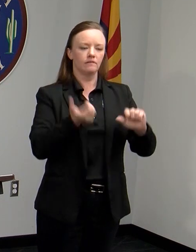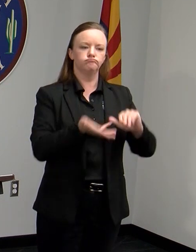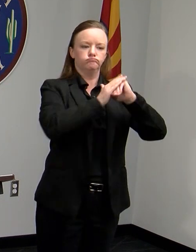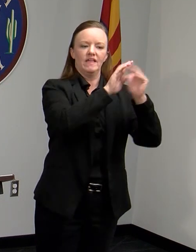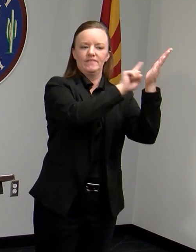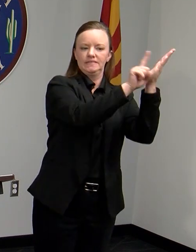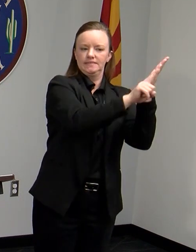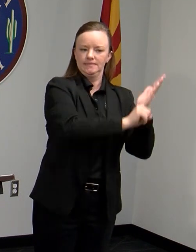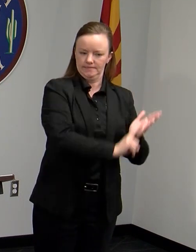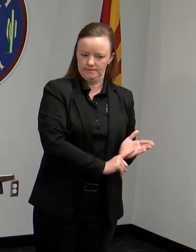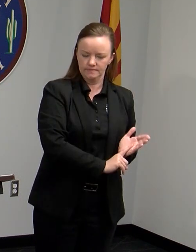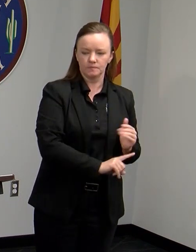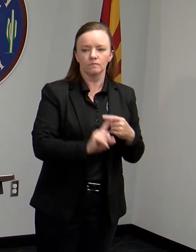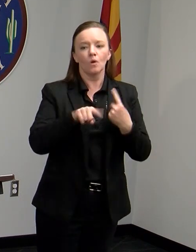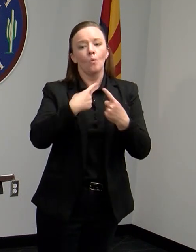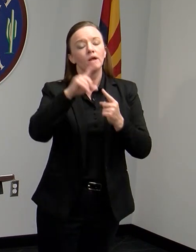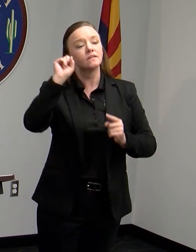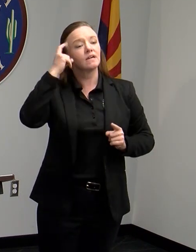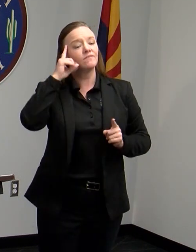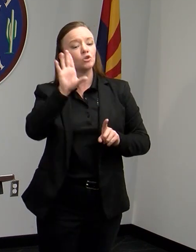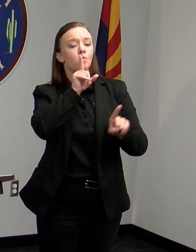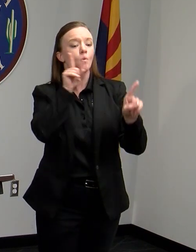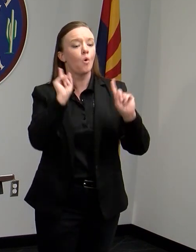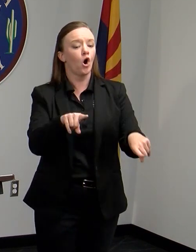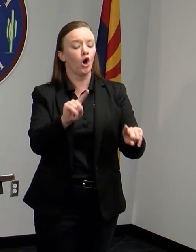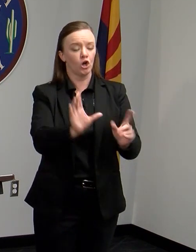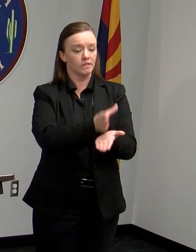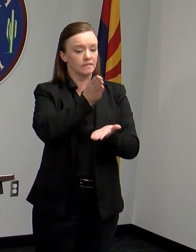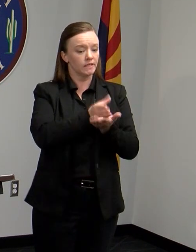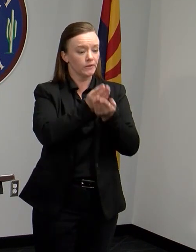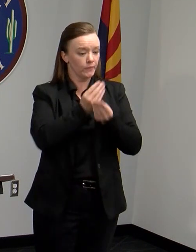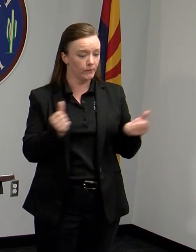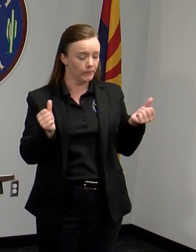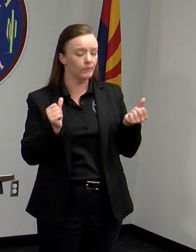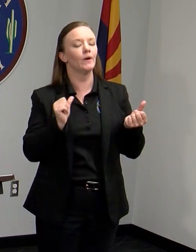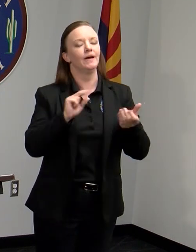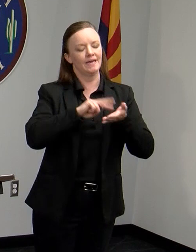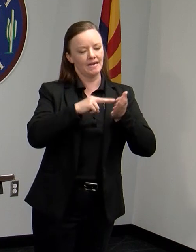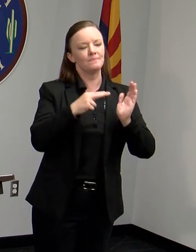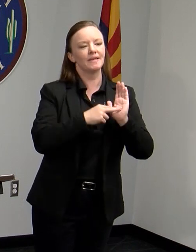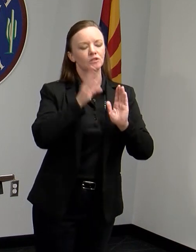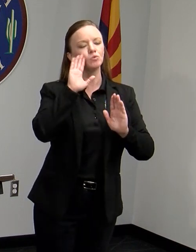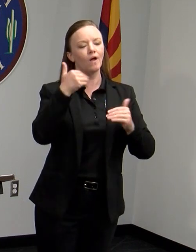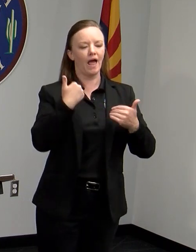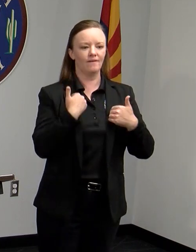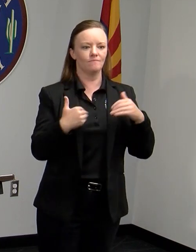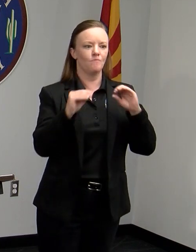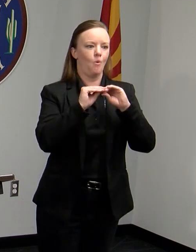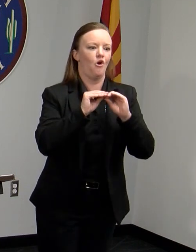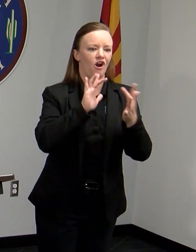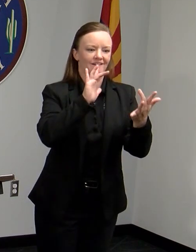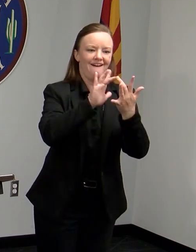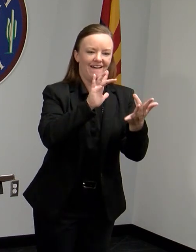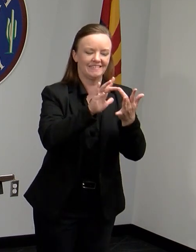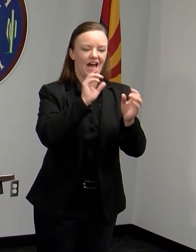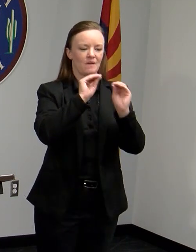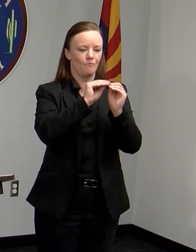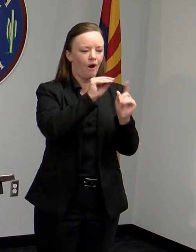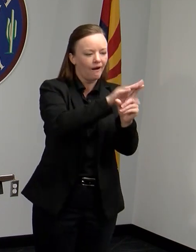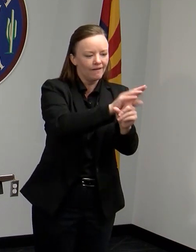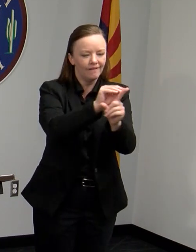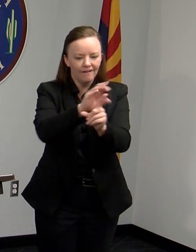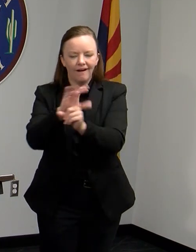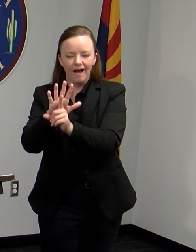orders are lifted, people are going to have a lot more contacts during these investigations, and it's going to take a lot more staff to manage all